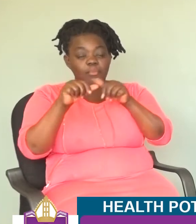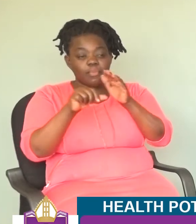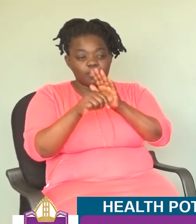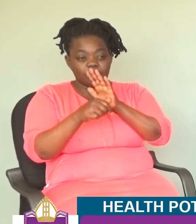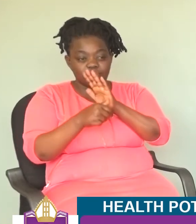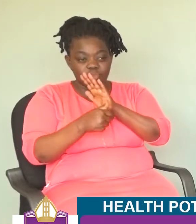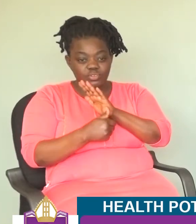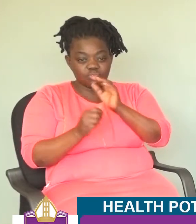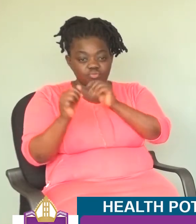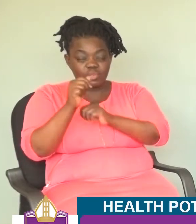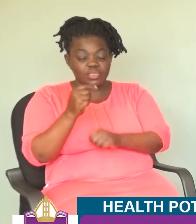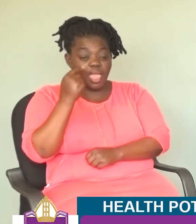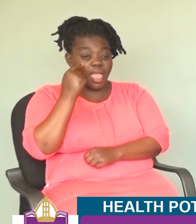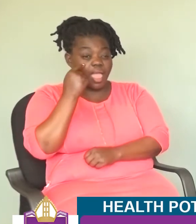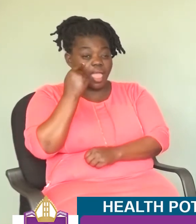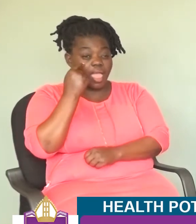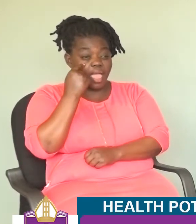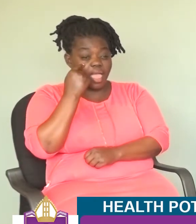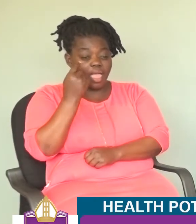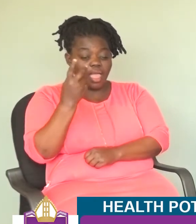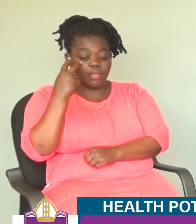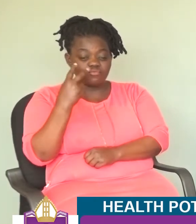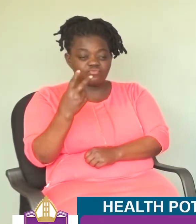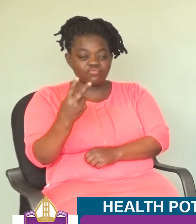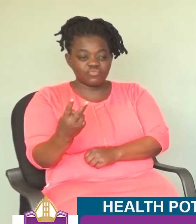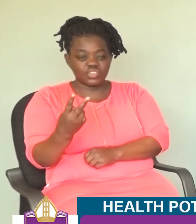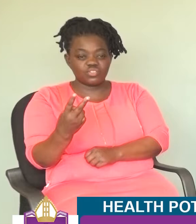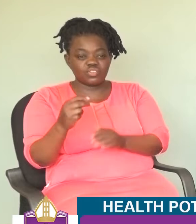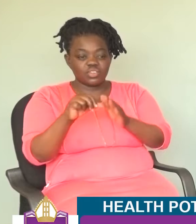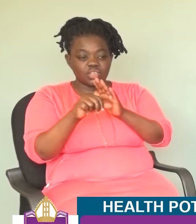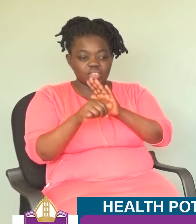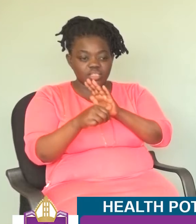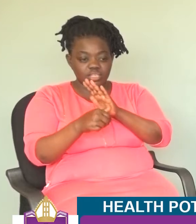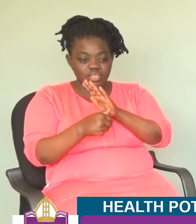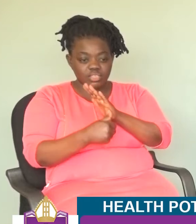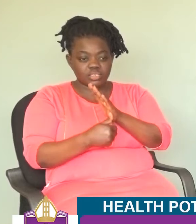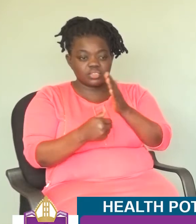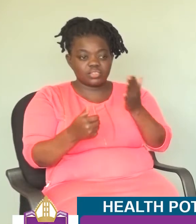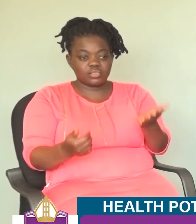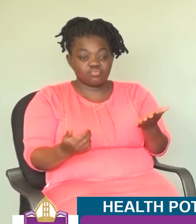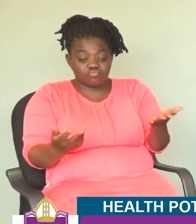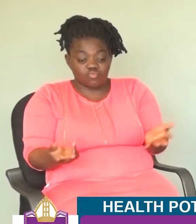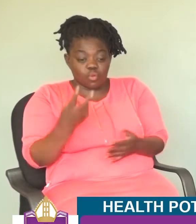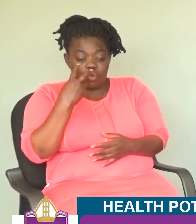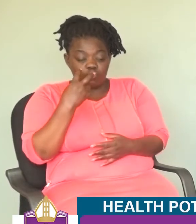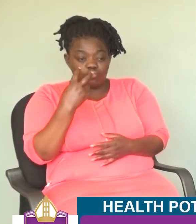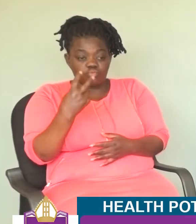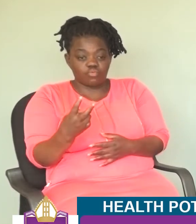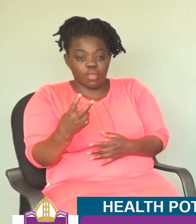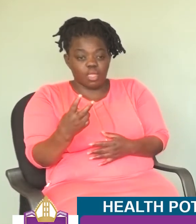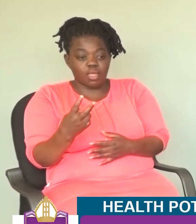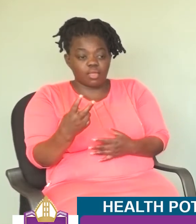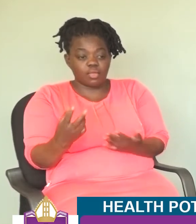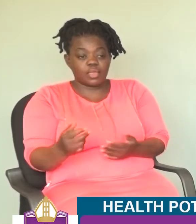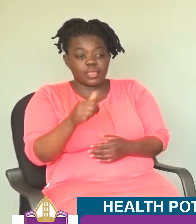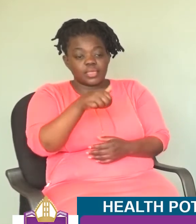issues to do with the eyes, issues to do with vision, issues to do with sight. So don't miss